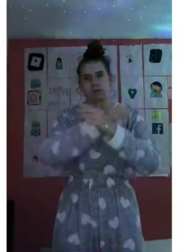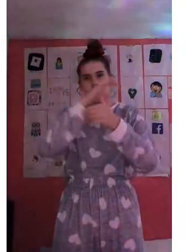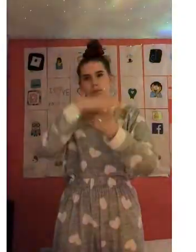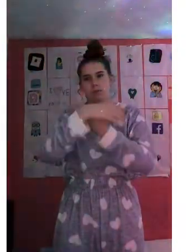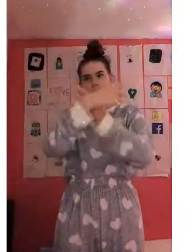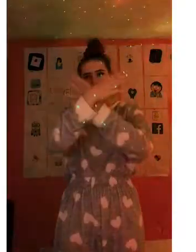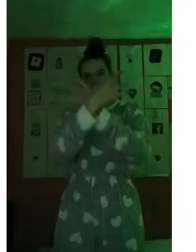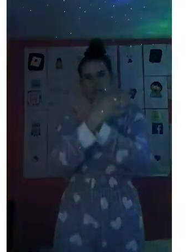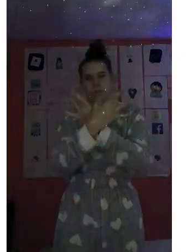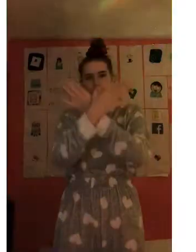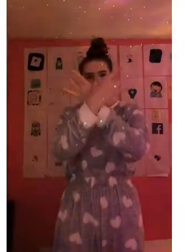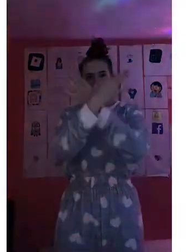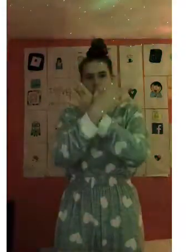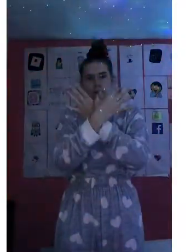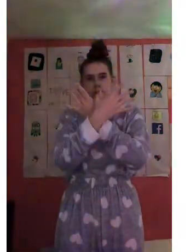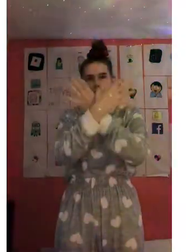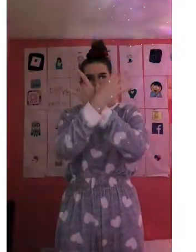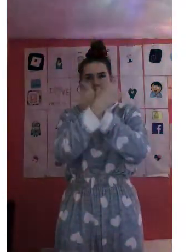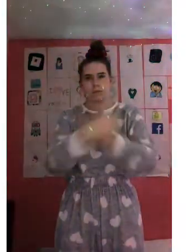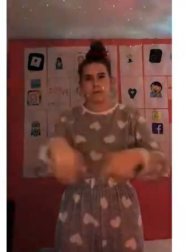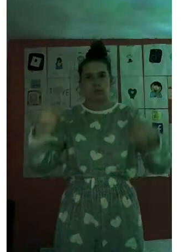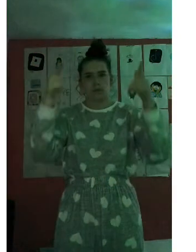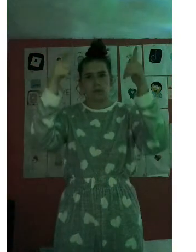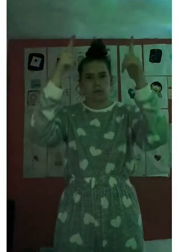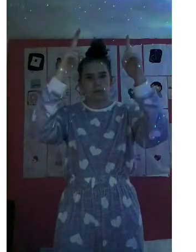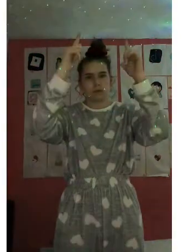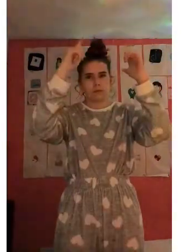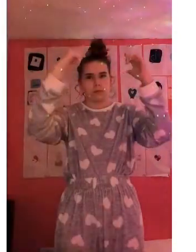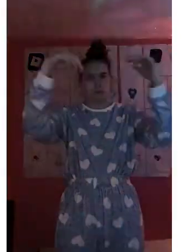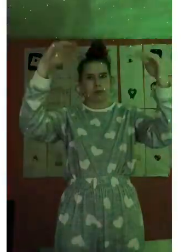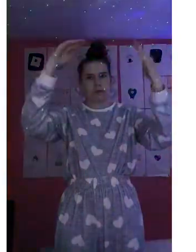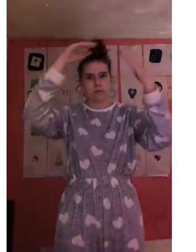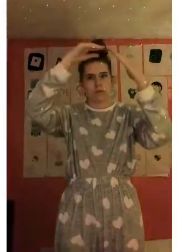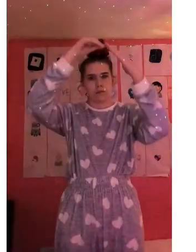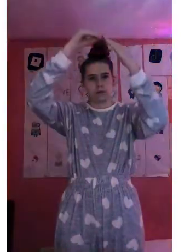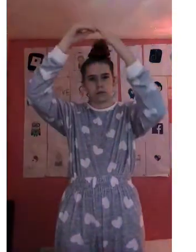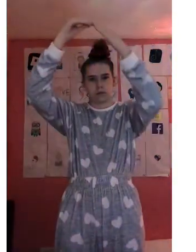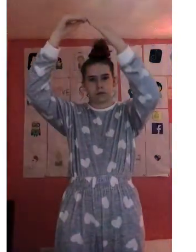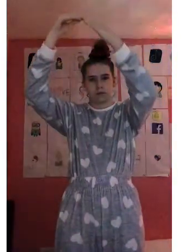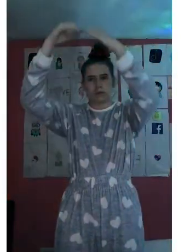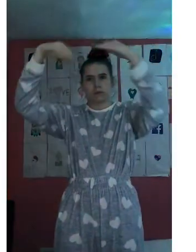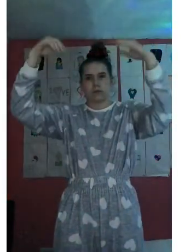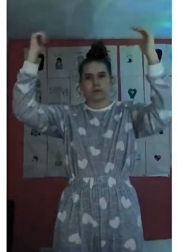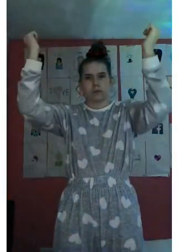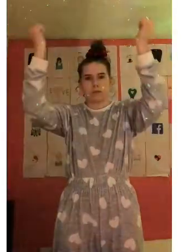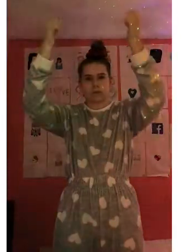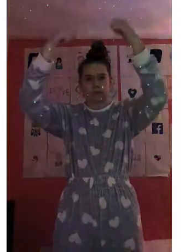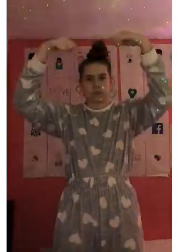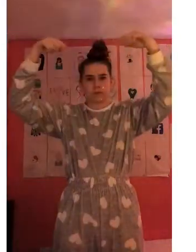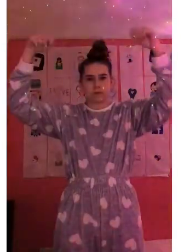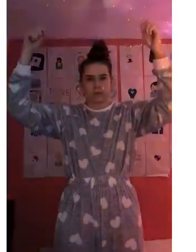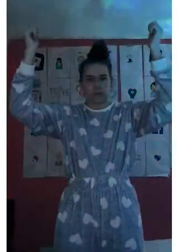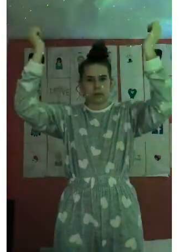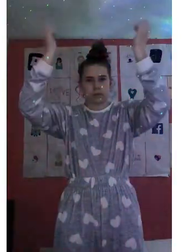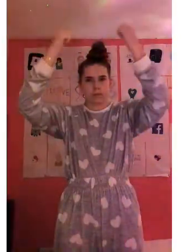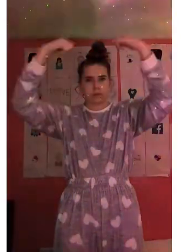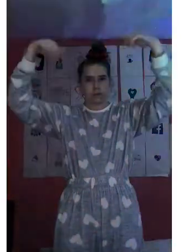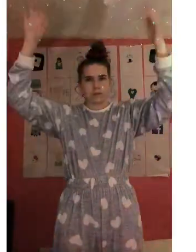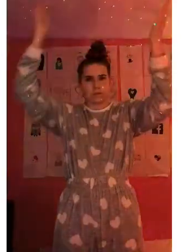wings as you go And when God takes you back, He'll say hallelujah You are